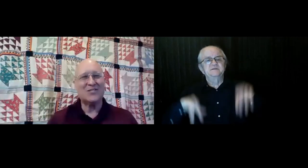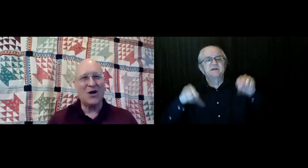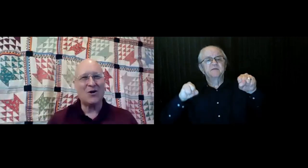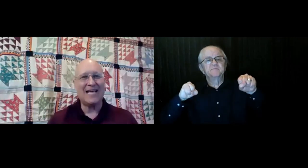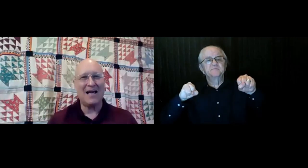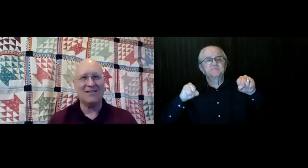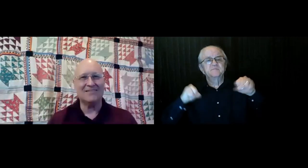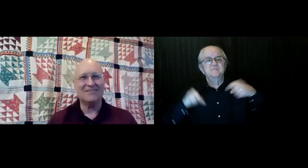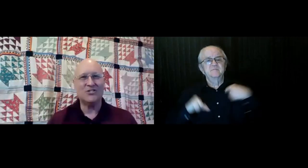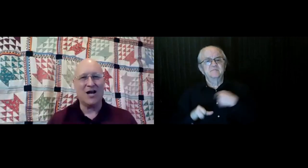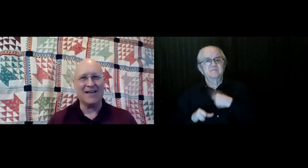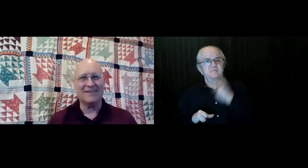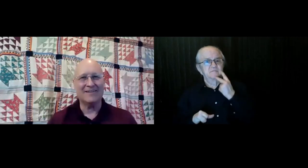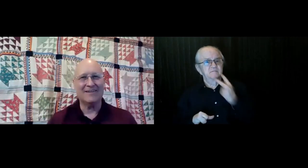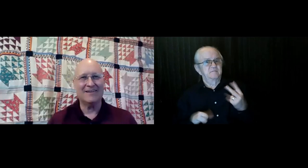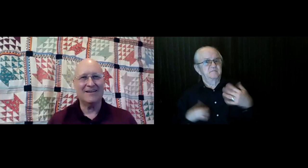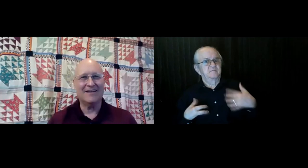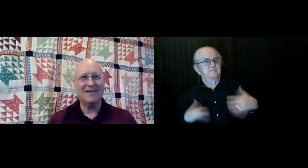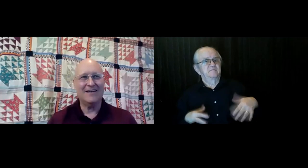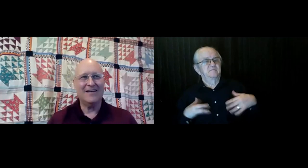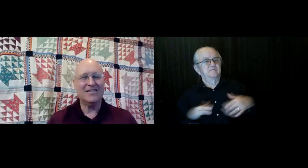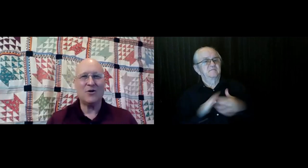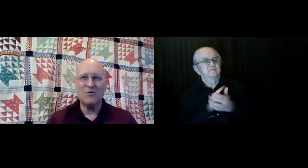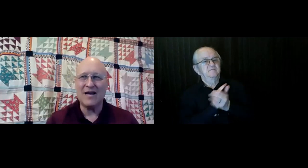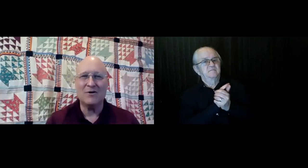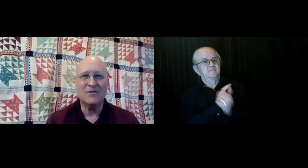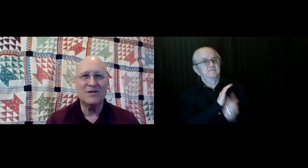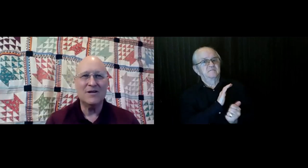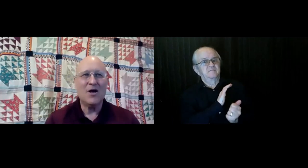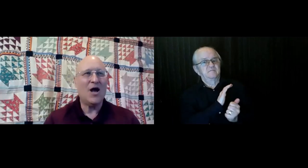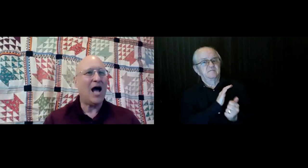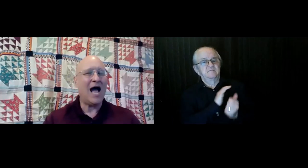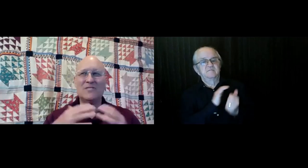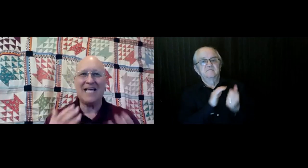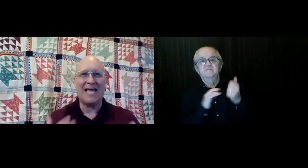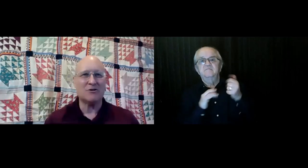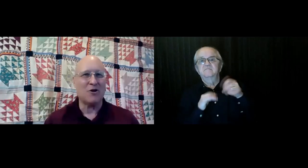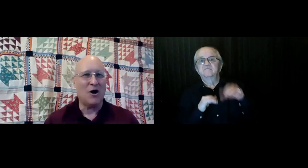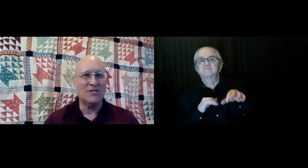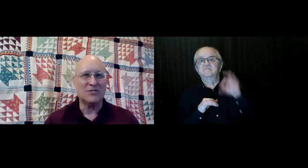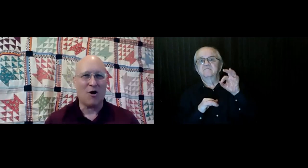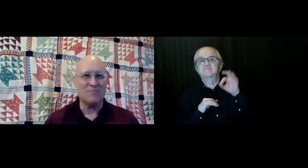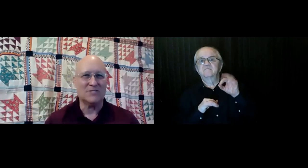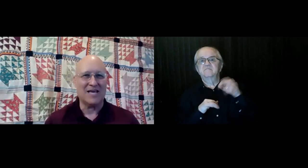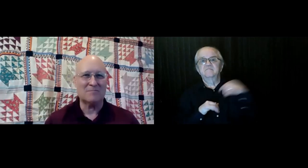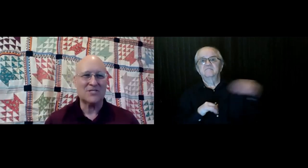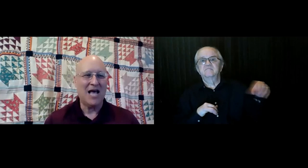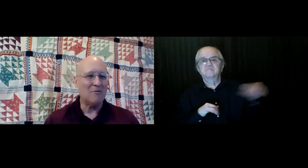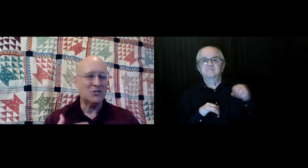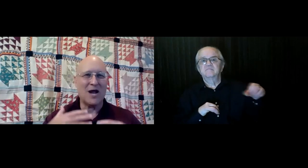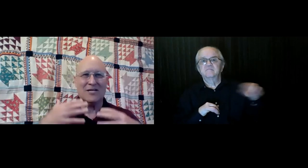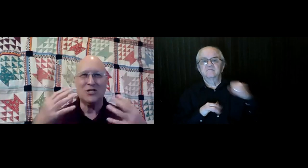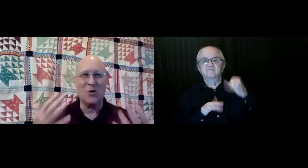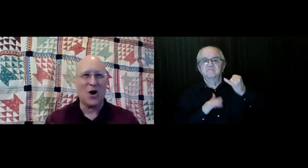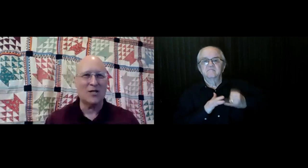we saw her talent shine. It turned out I was taking her to all these art museums. I